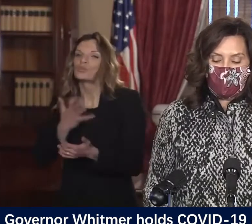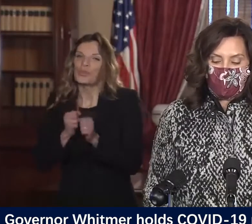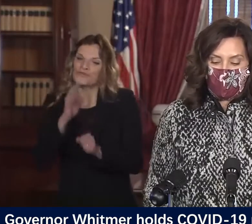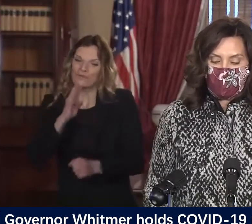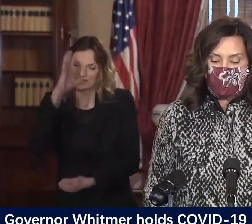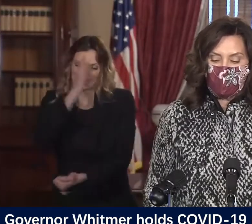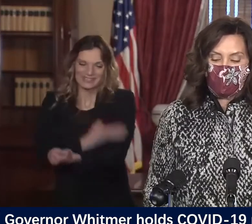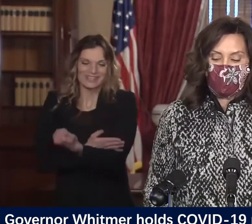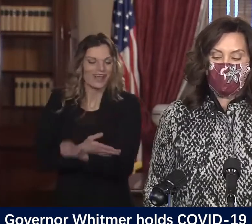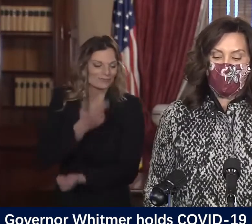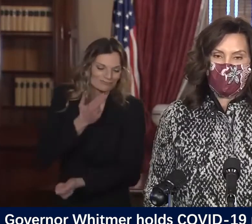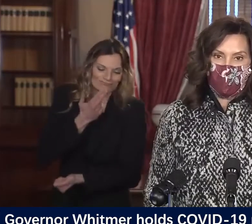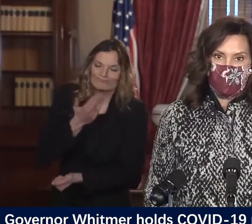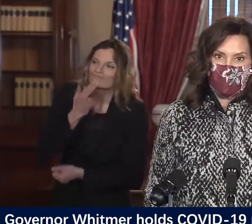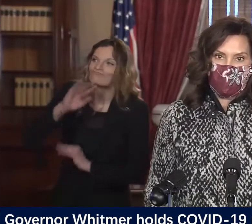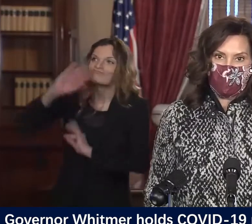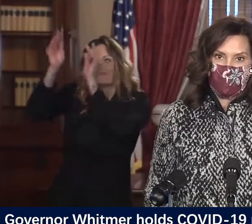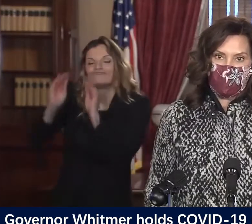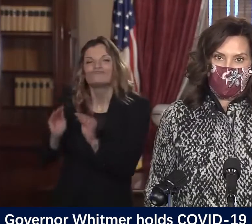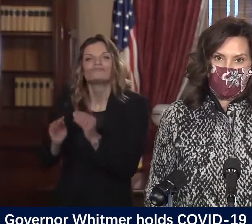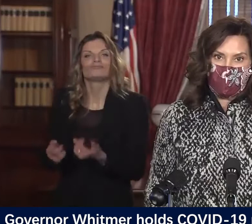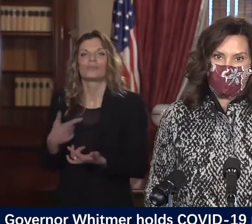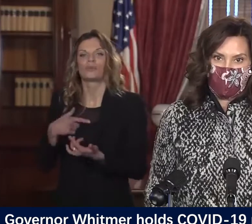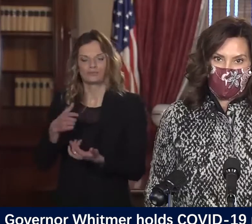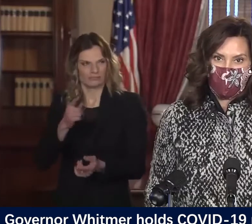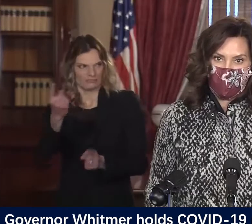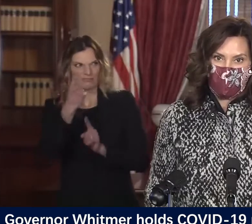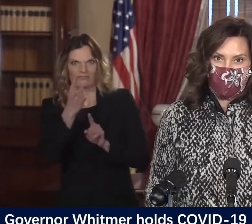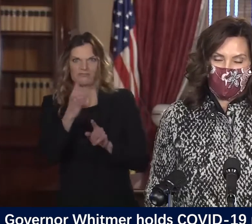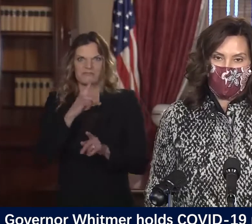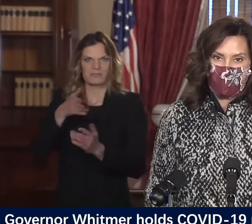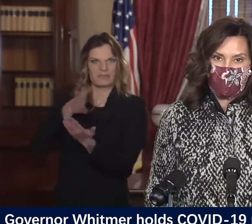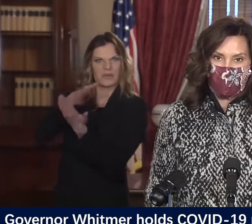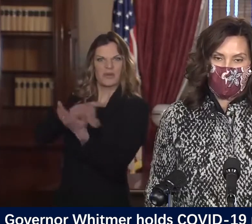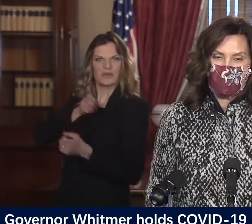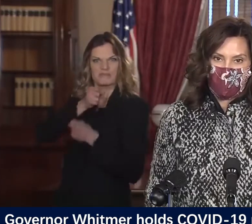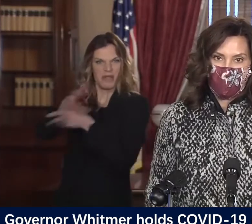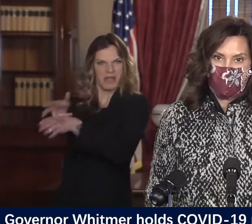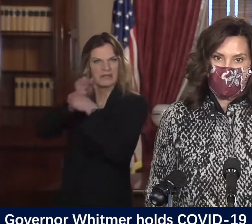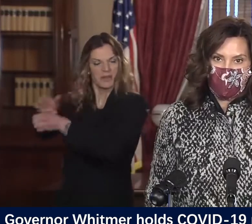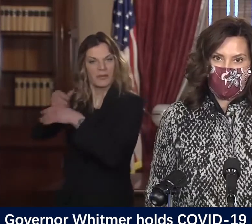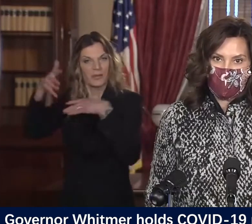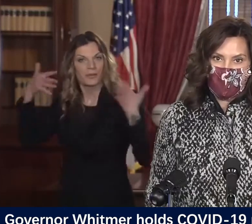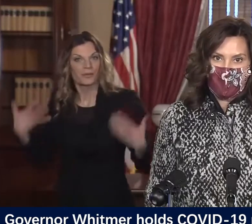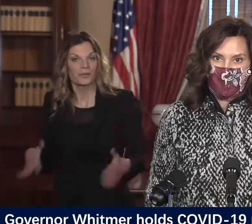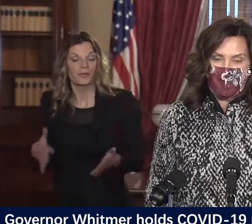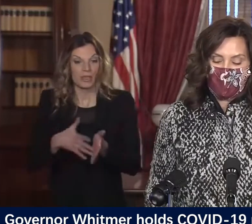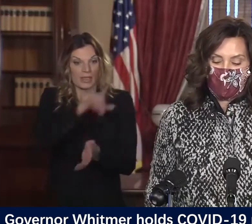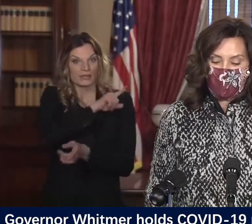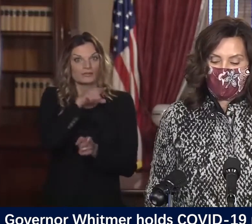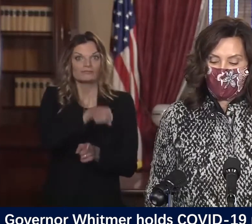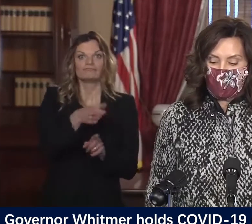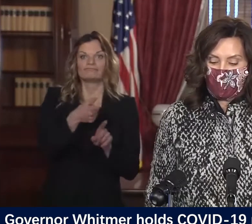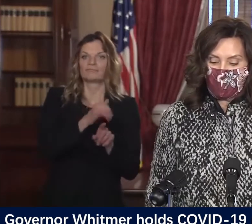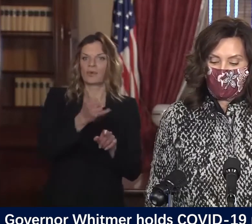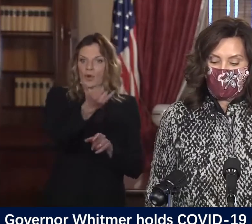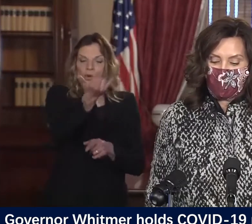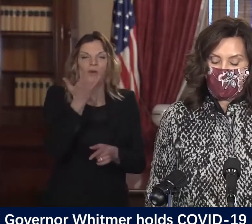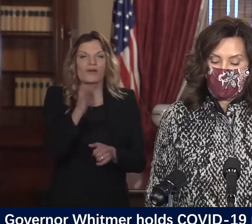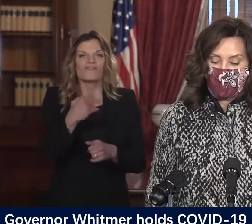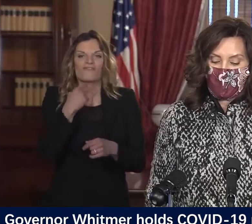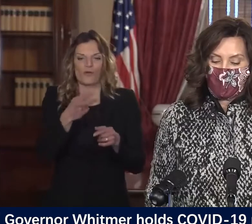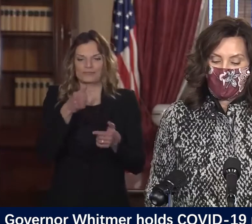Representative Cynthia Johnson shared voicemails containing death threats after last week's hearing with Rudy